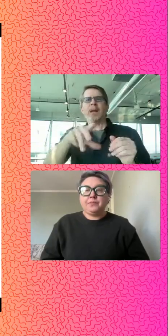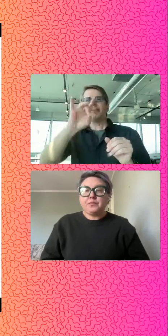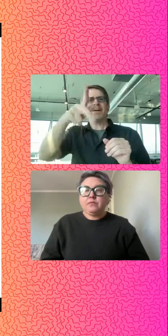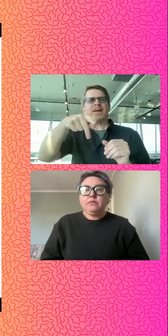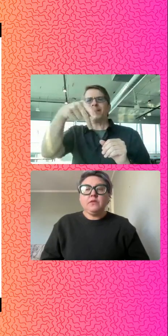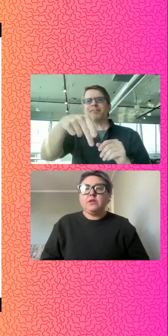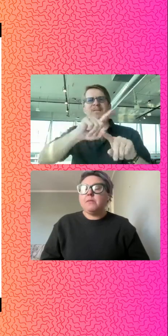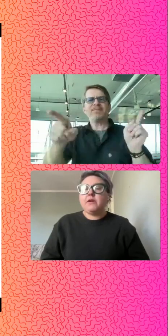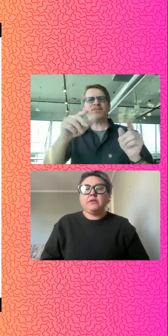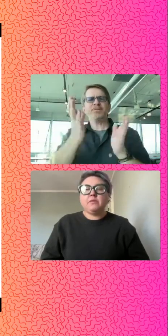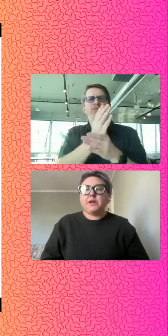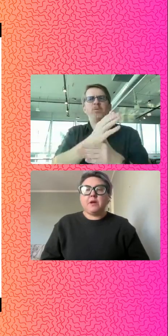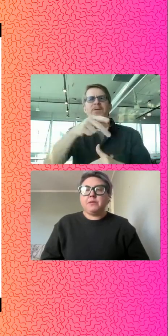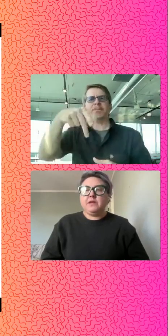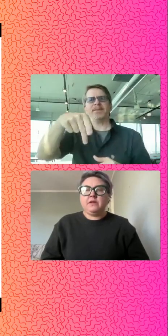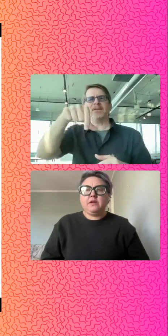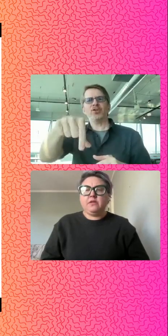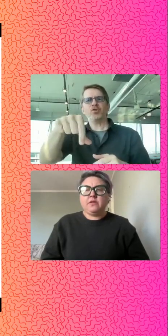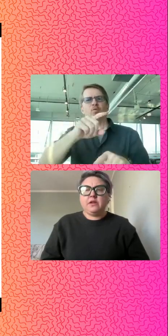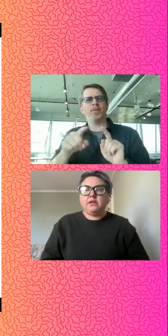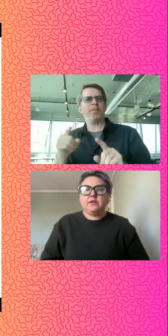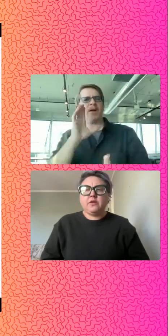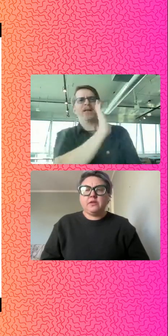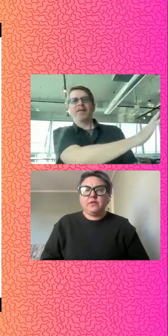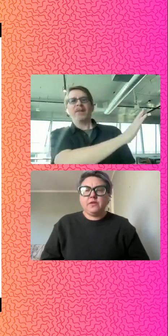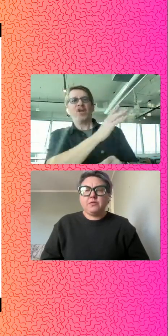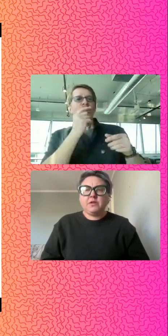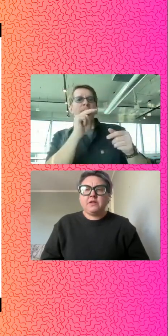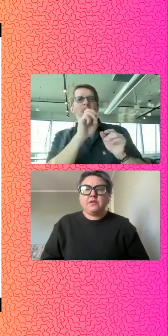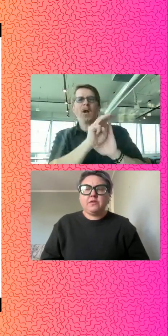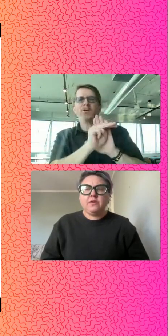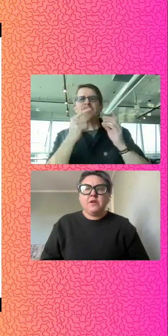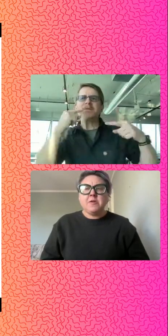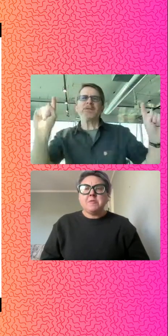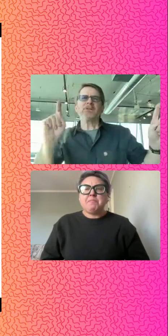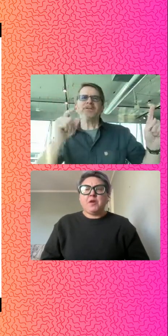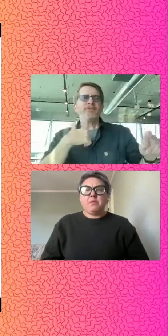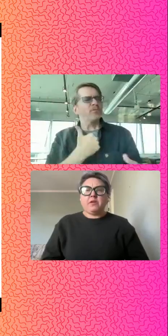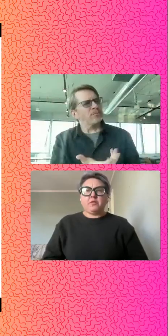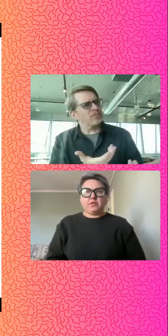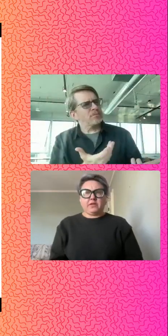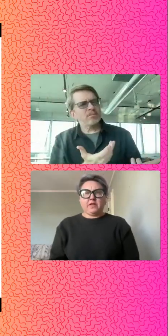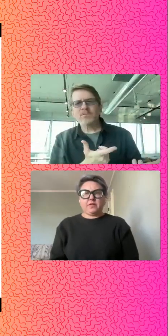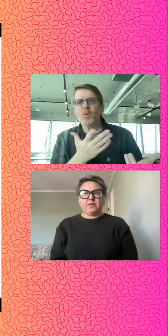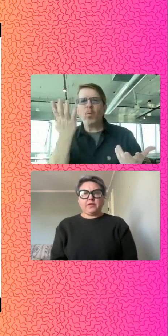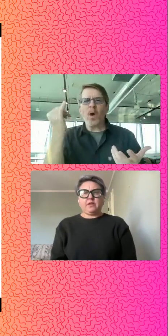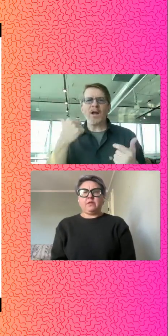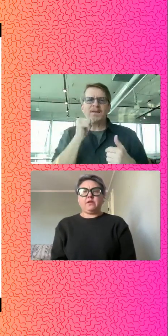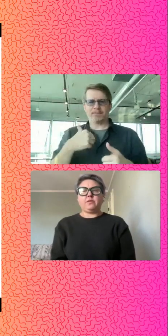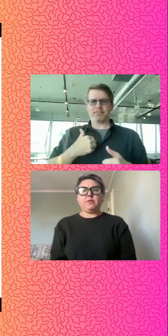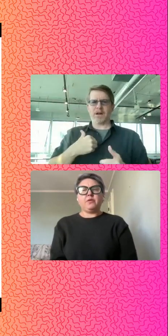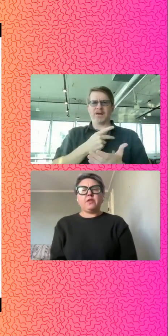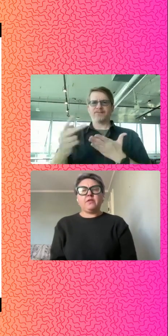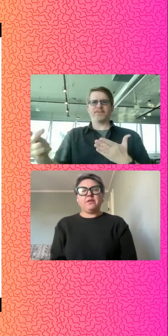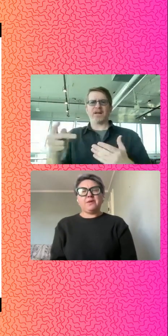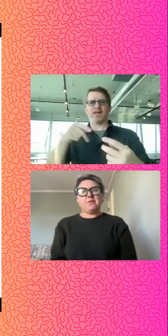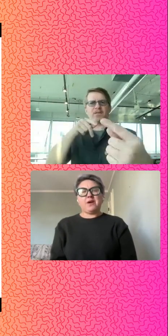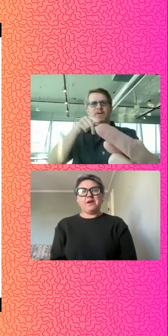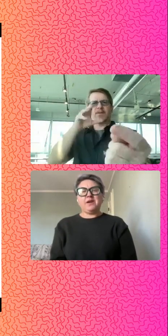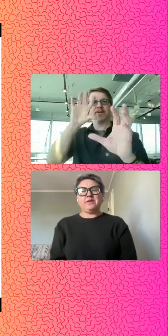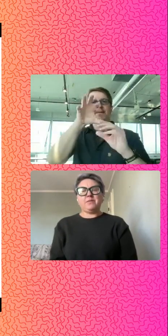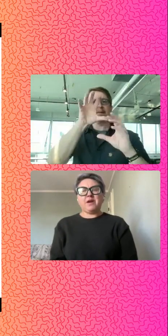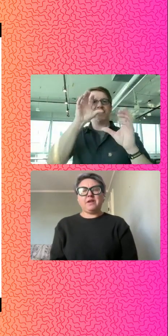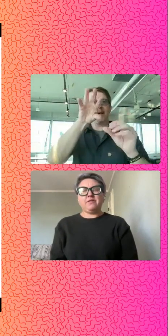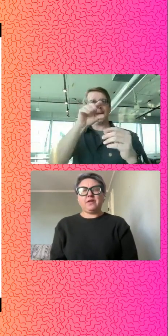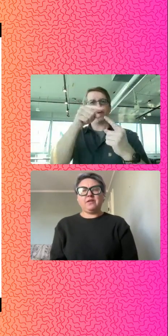and Q. The model didn't pick up P's and Q's. It didn't know the difference between the two. Their models were successful for the other letters, but we were trying to figure out,